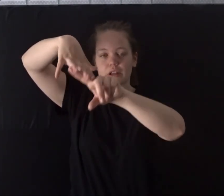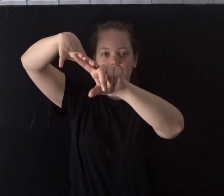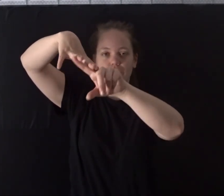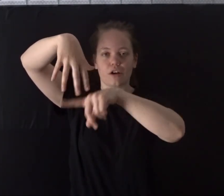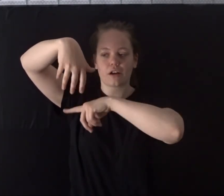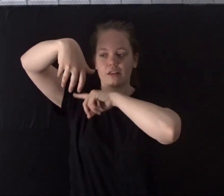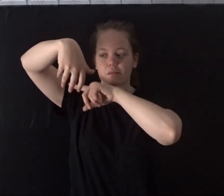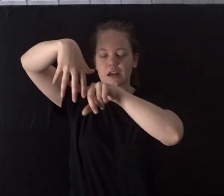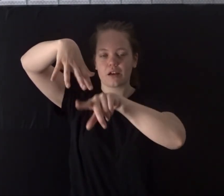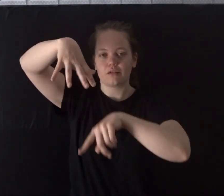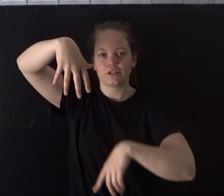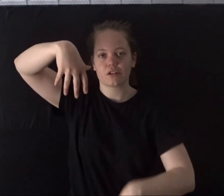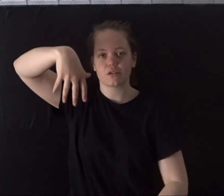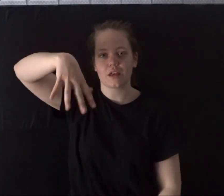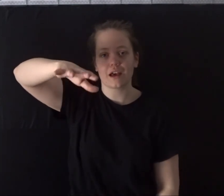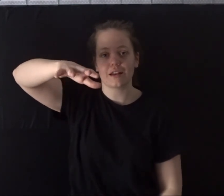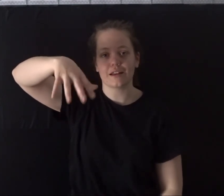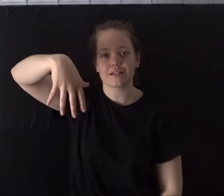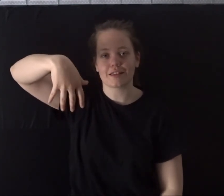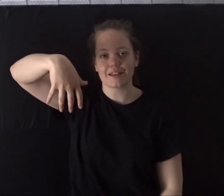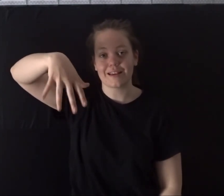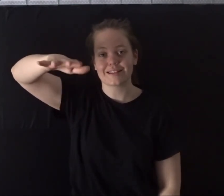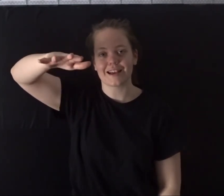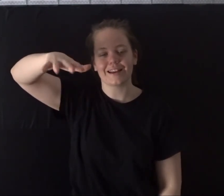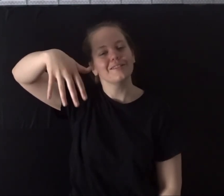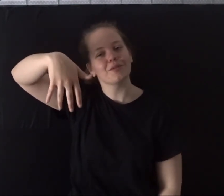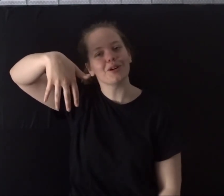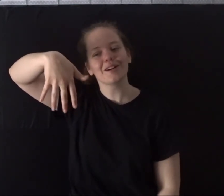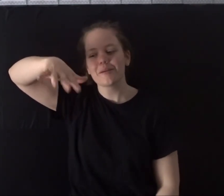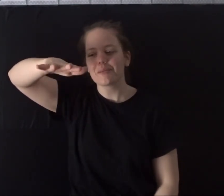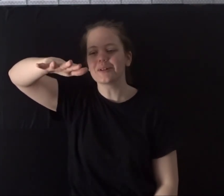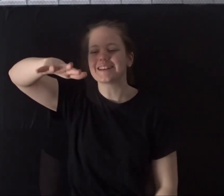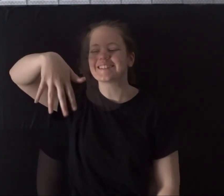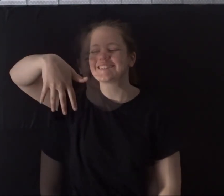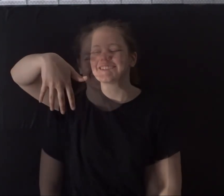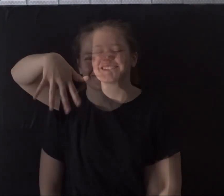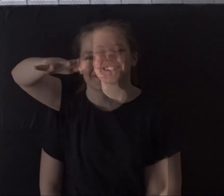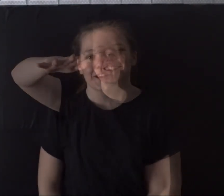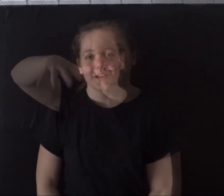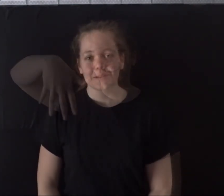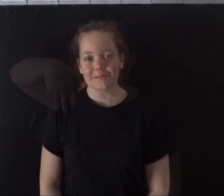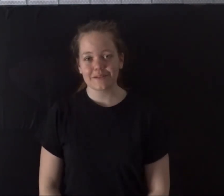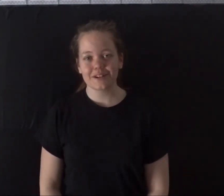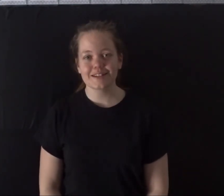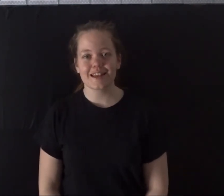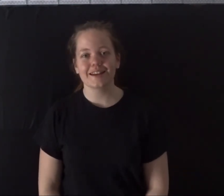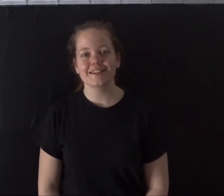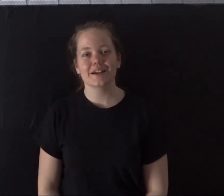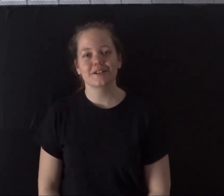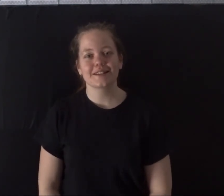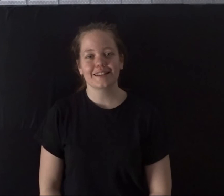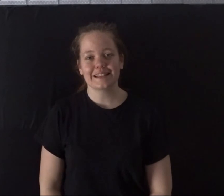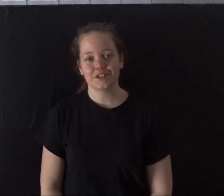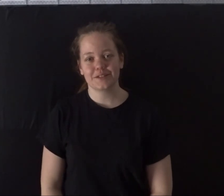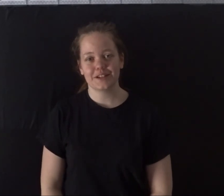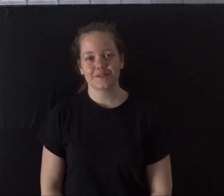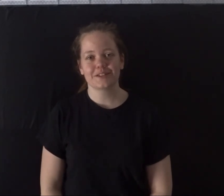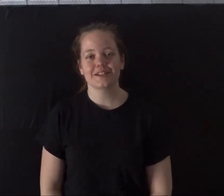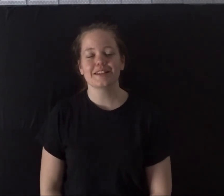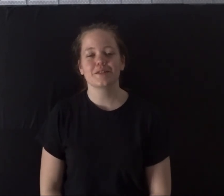you're knocking them down. So that is the sign for bowling. Well, my friends, that is our sign language video for today. So make